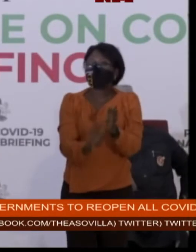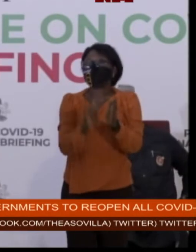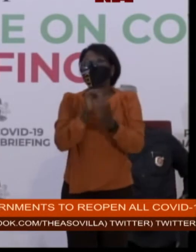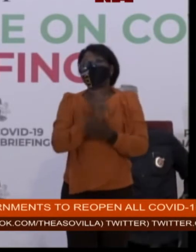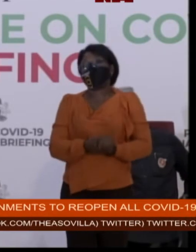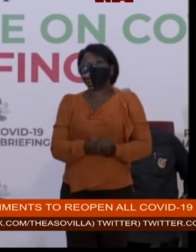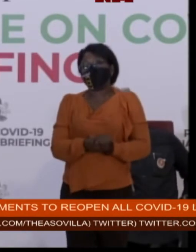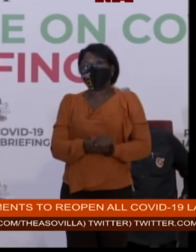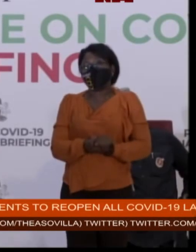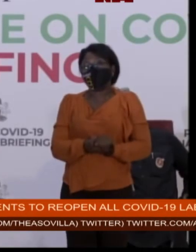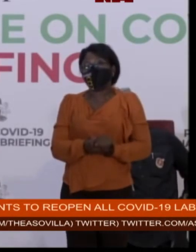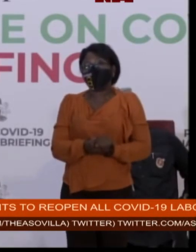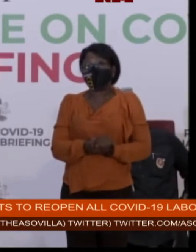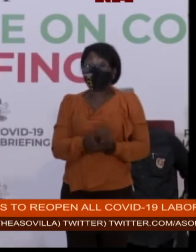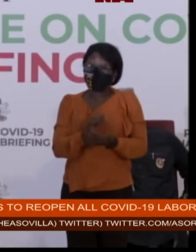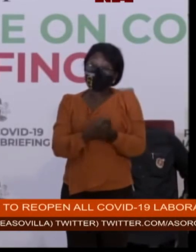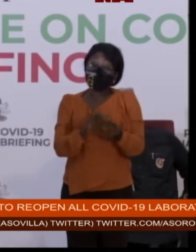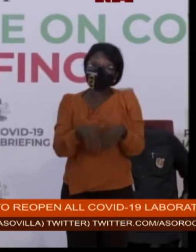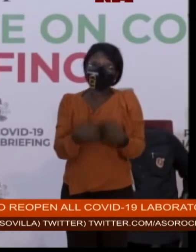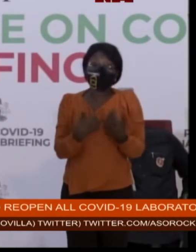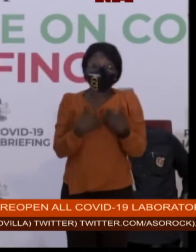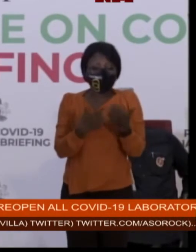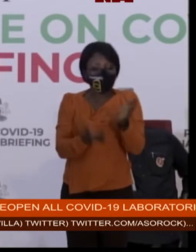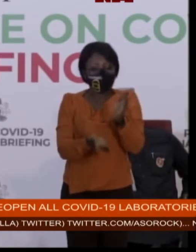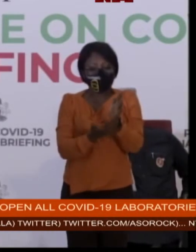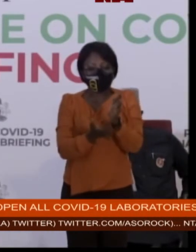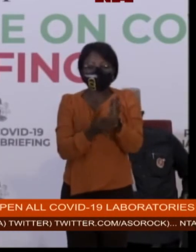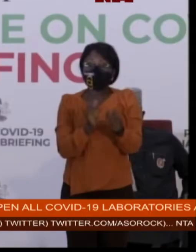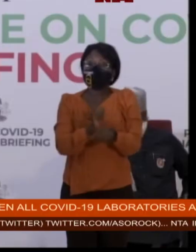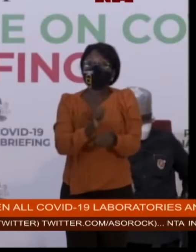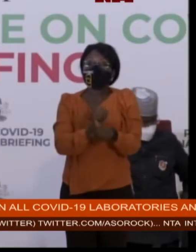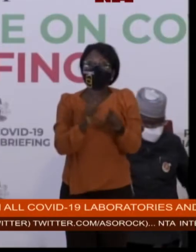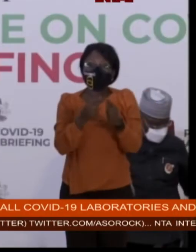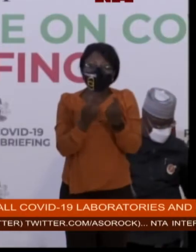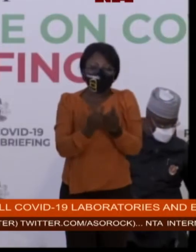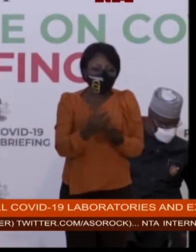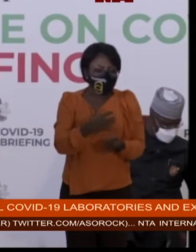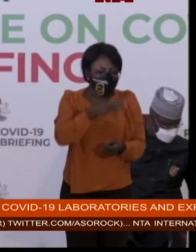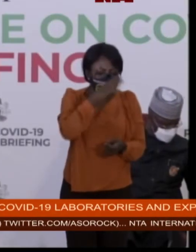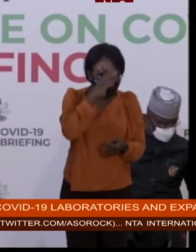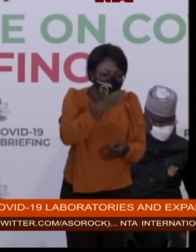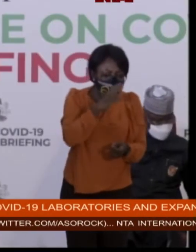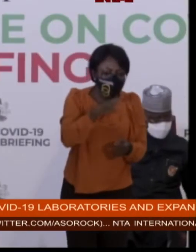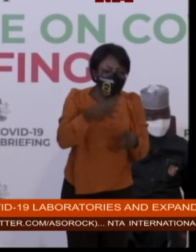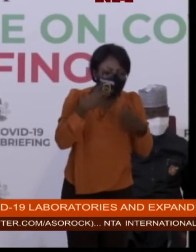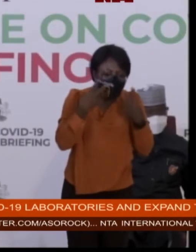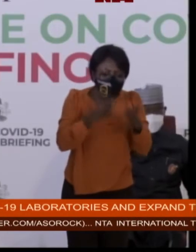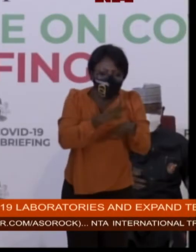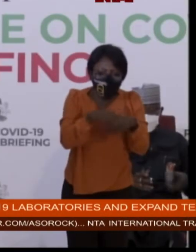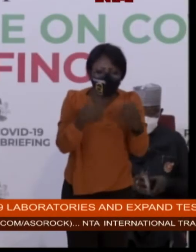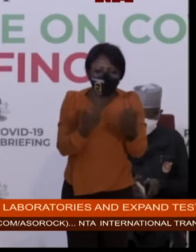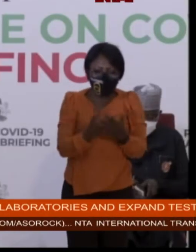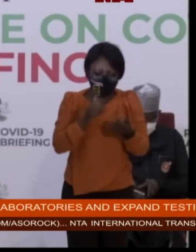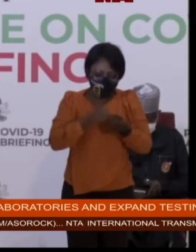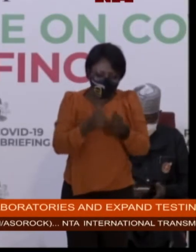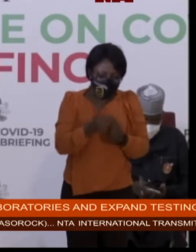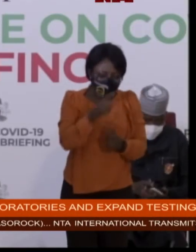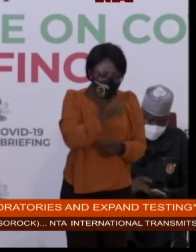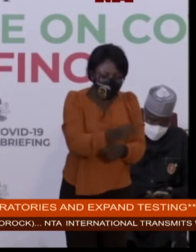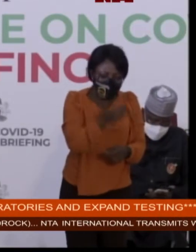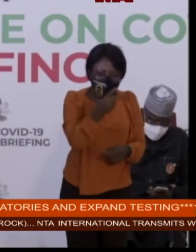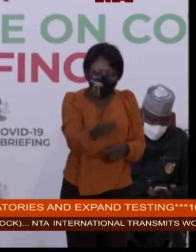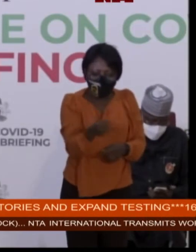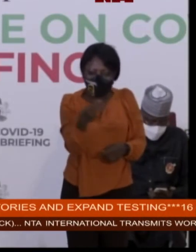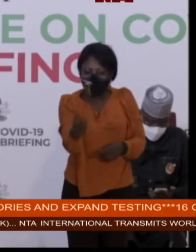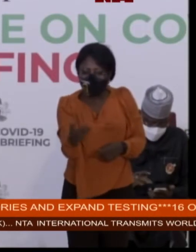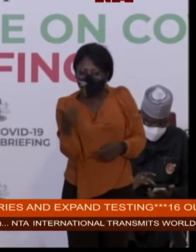to do. So that's why we have this technical working group looking at all the issues. And of course, the issue